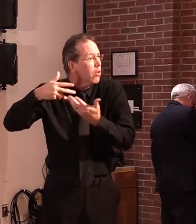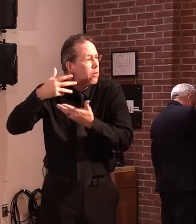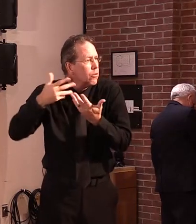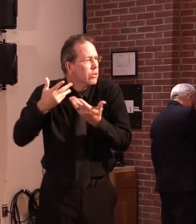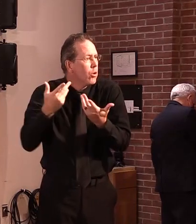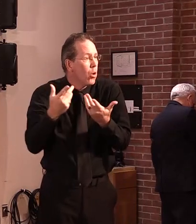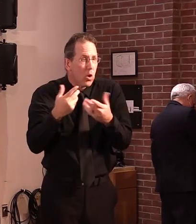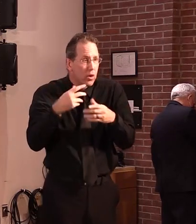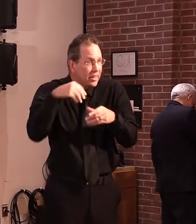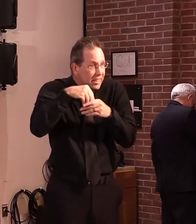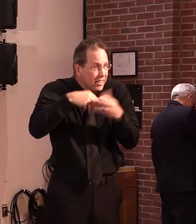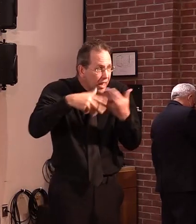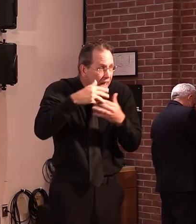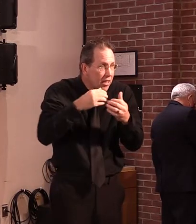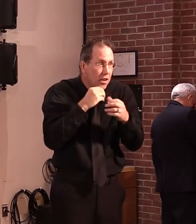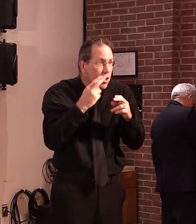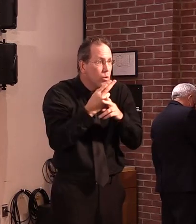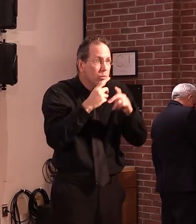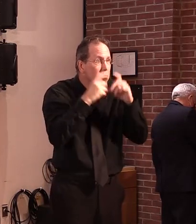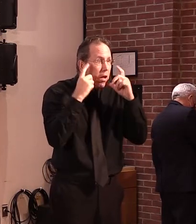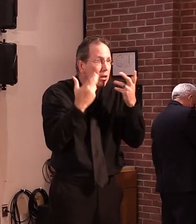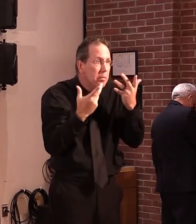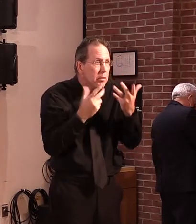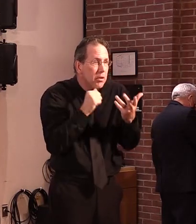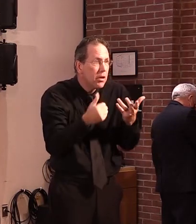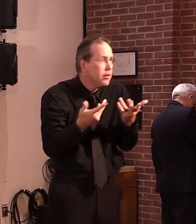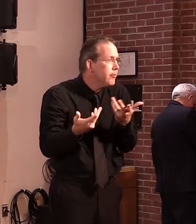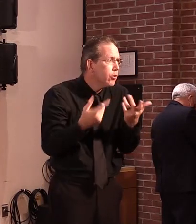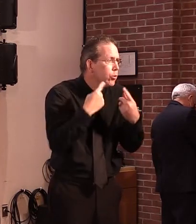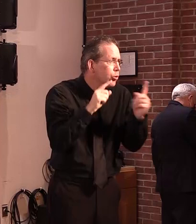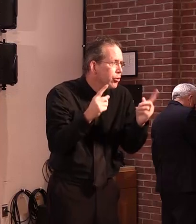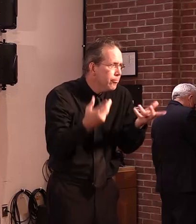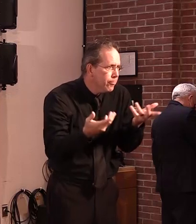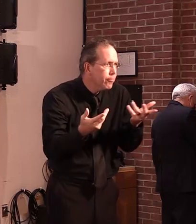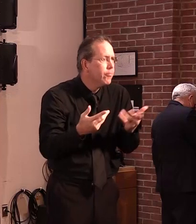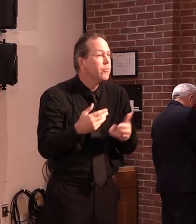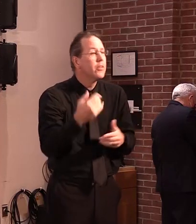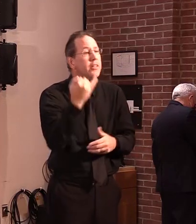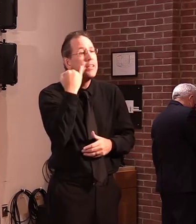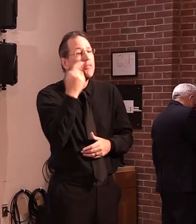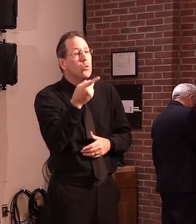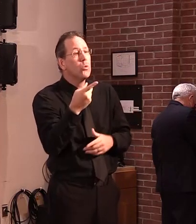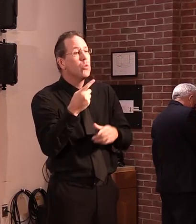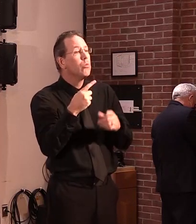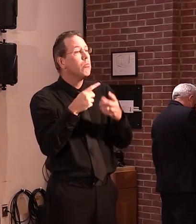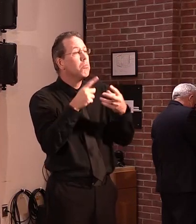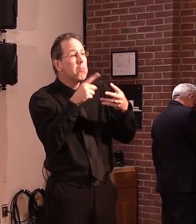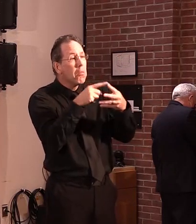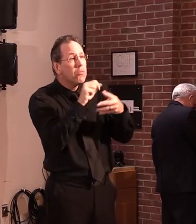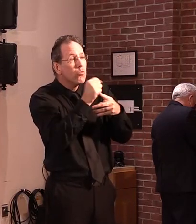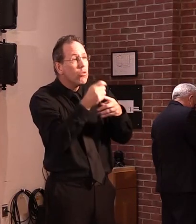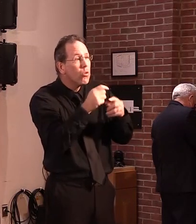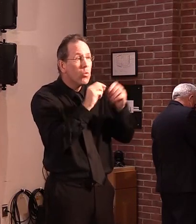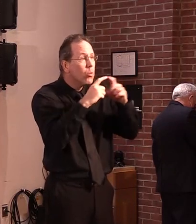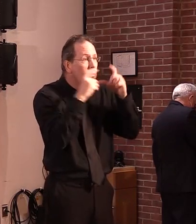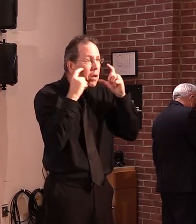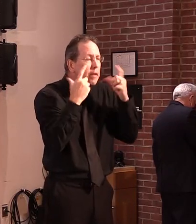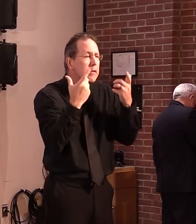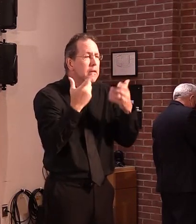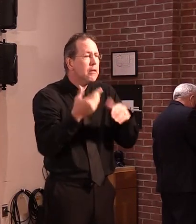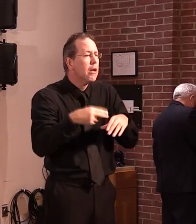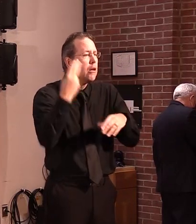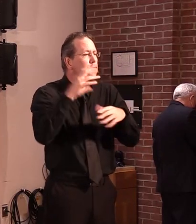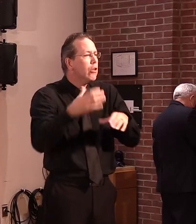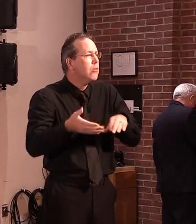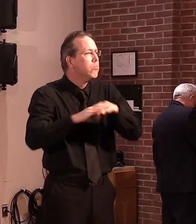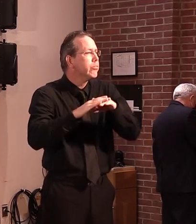everything else is essential to adhere to maximize your protection. But nothing is 100%. So